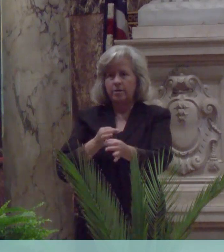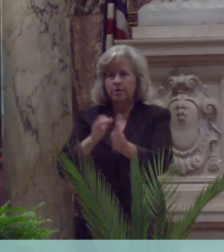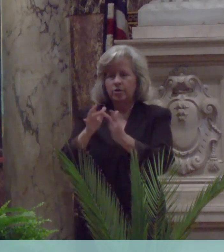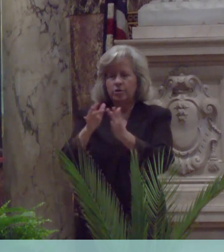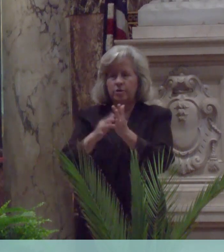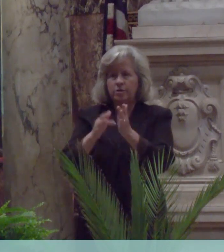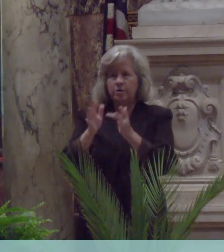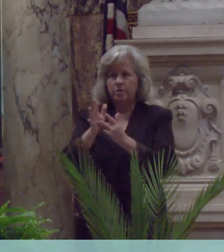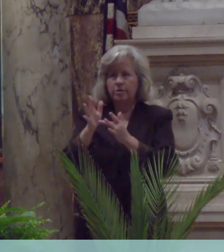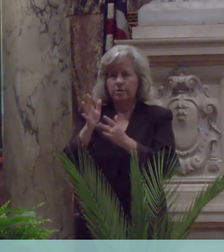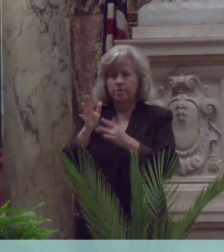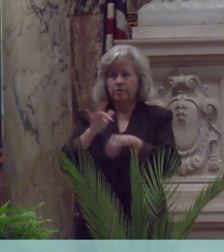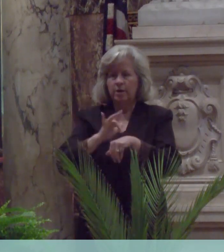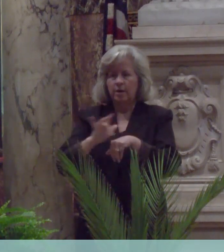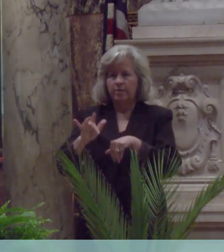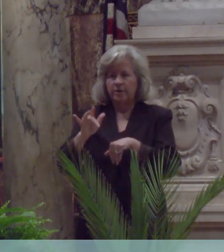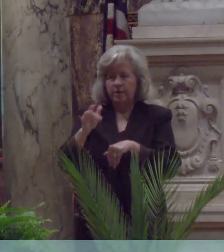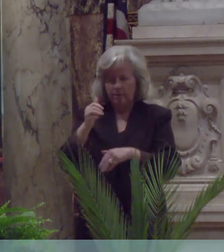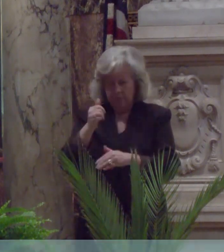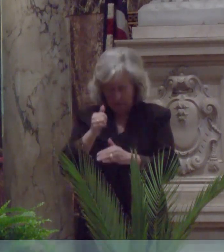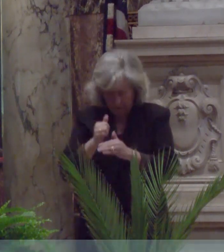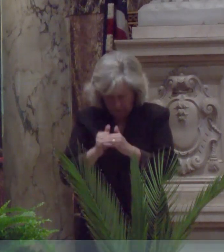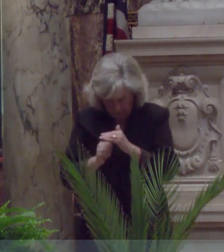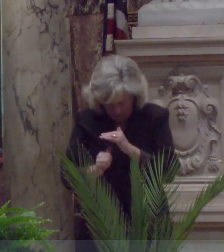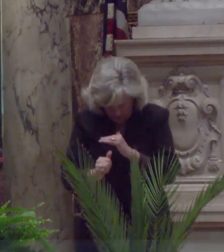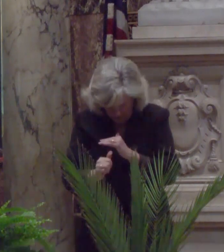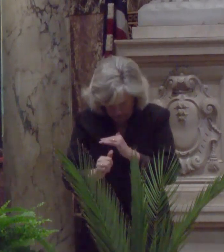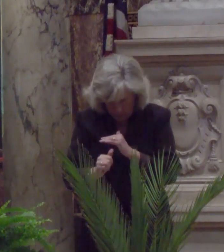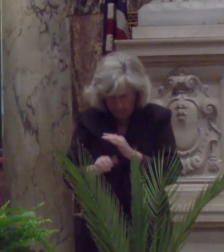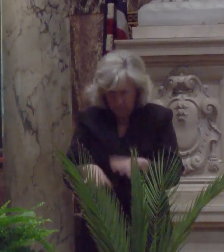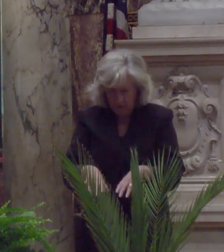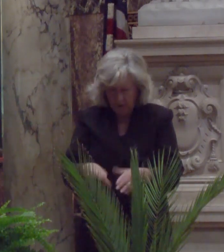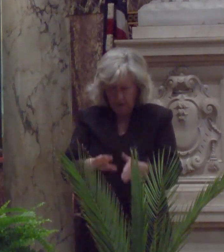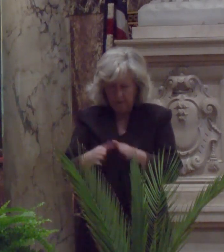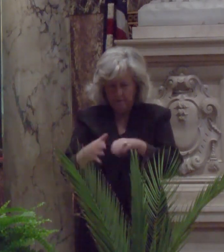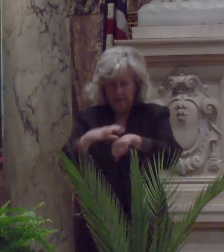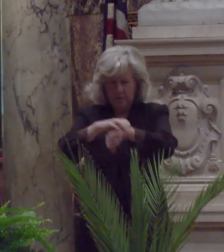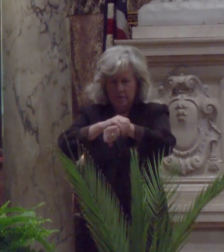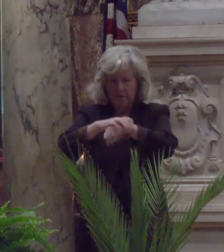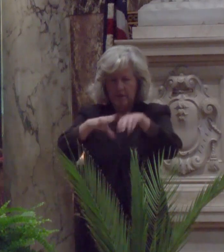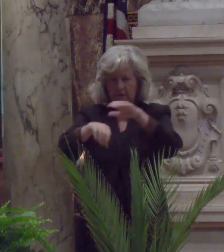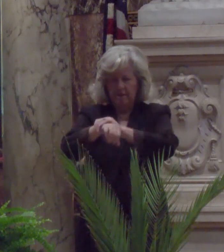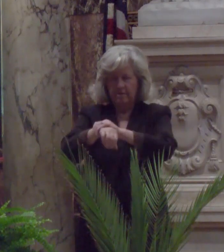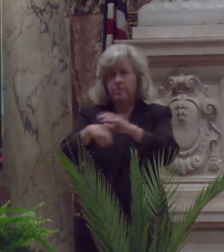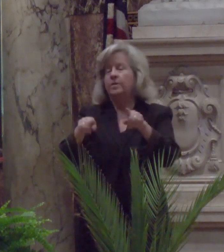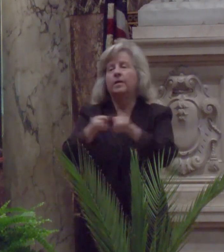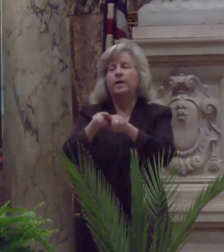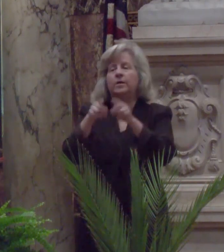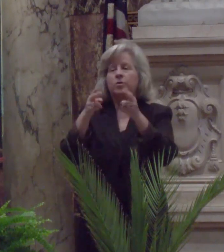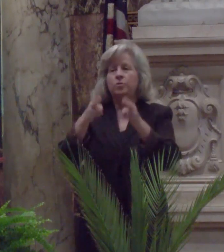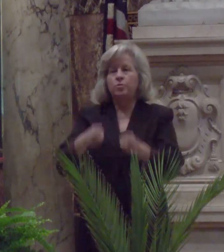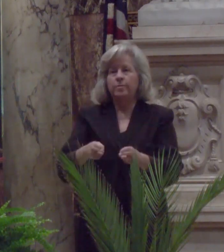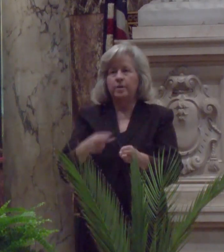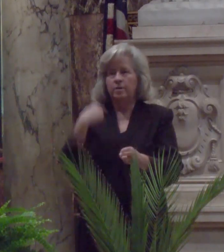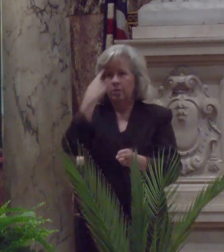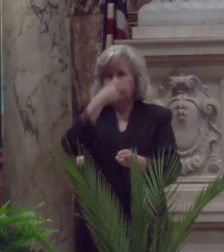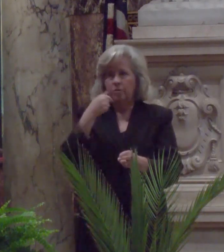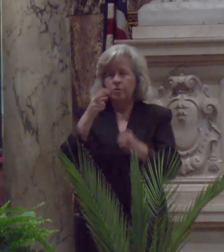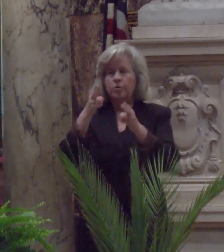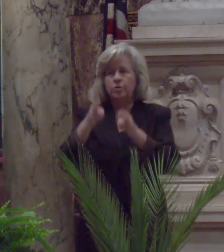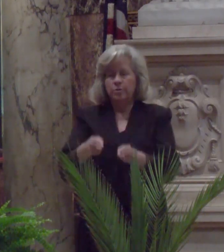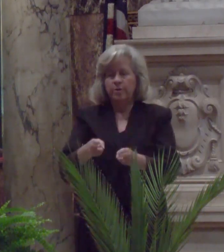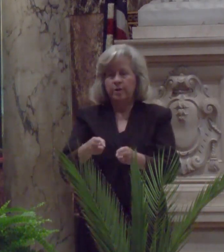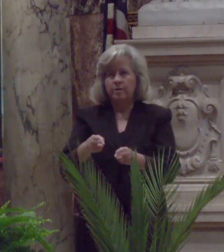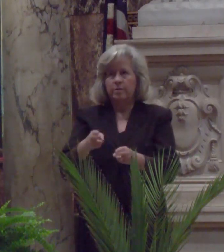himself, taking the form of a slave, coming in human likeness and found human in appearance.